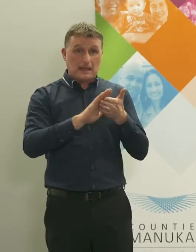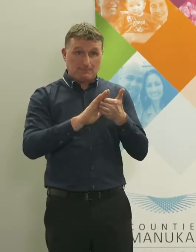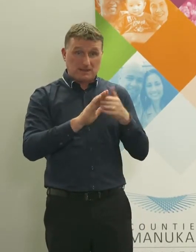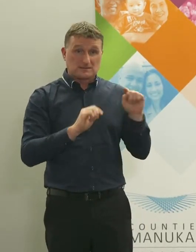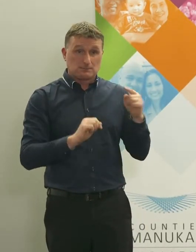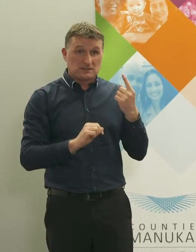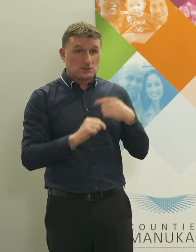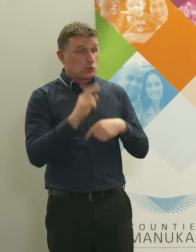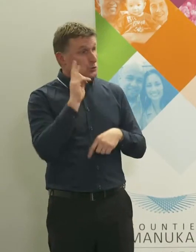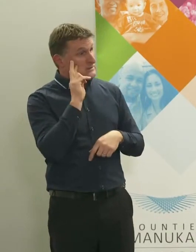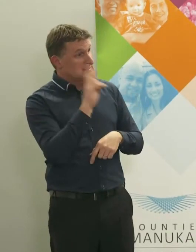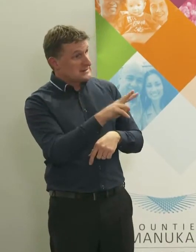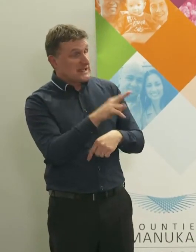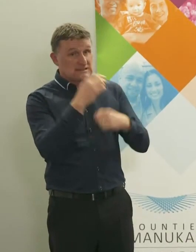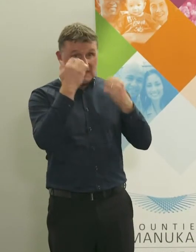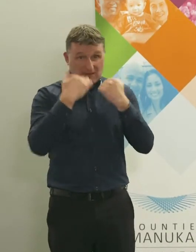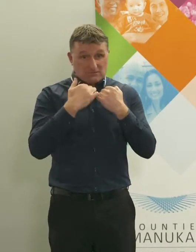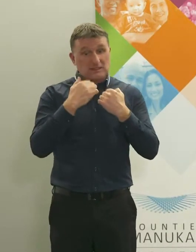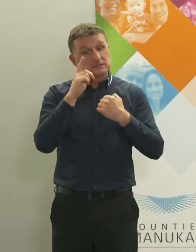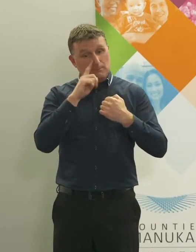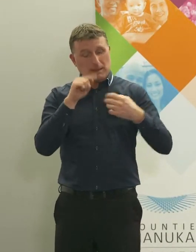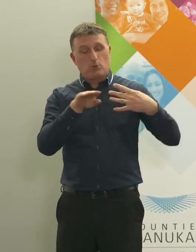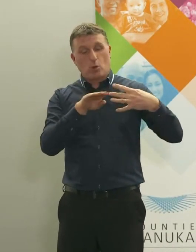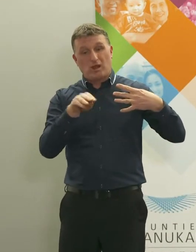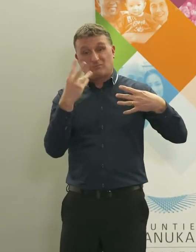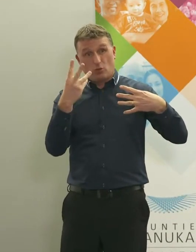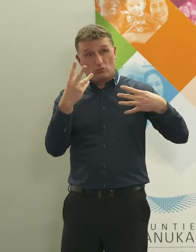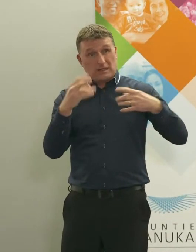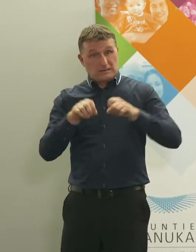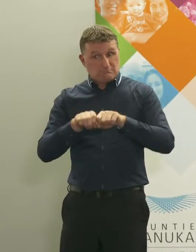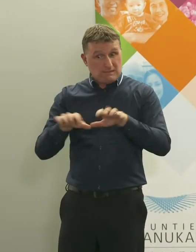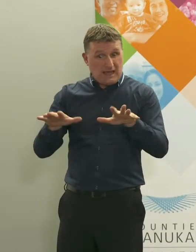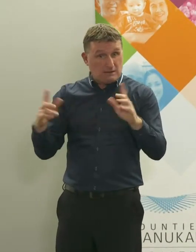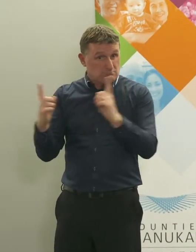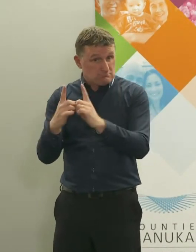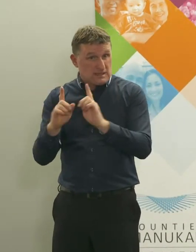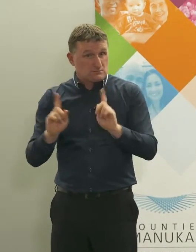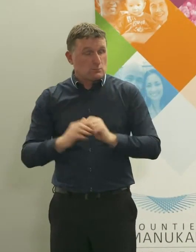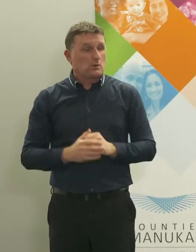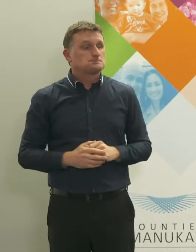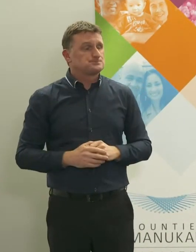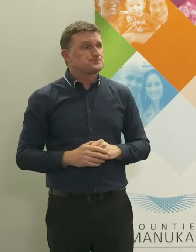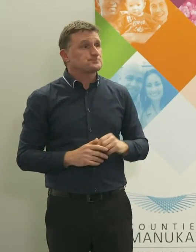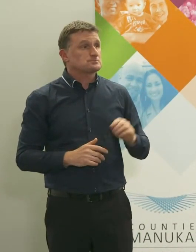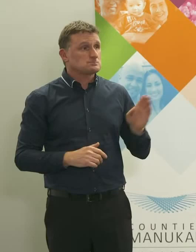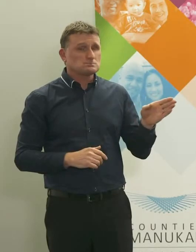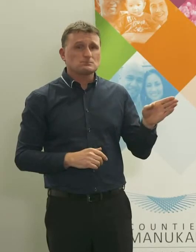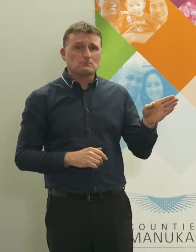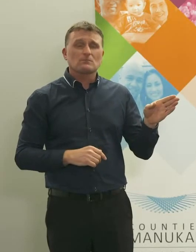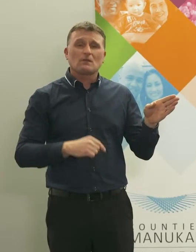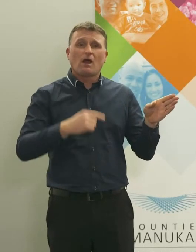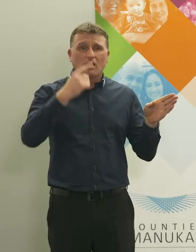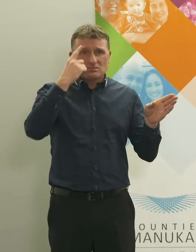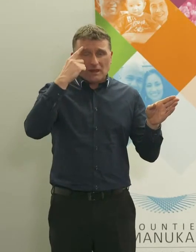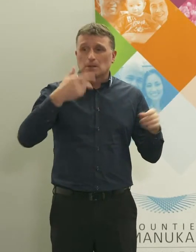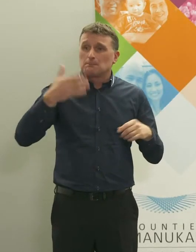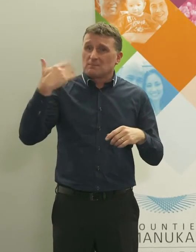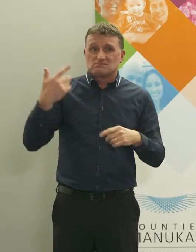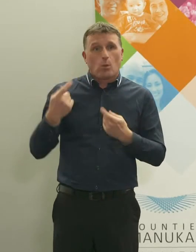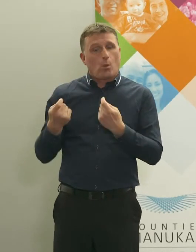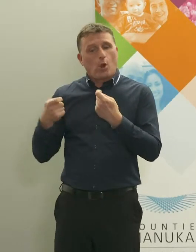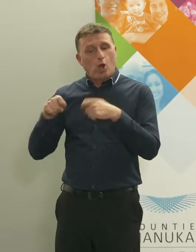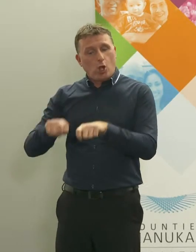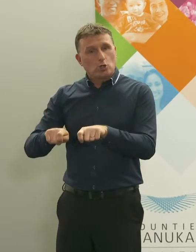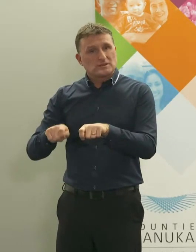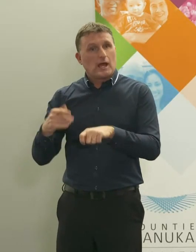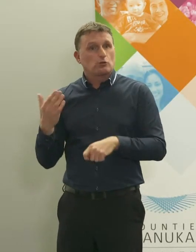any evidence of that, or have you read on that? My understanding is that very early in the lockdown there were a couple of dates in question that were being investigated. I